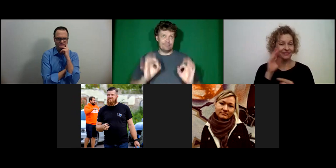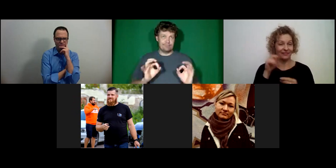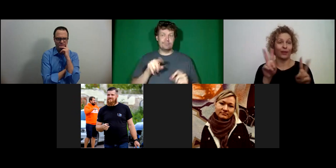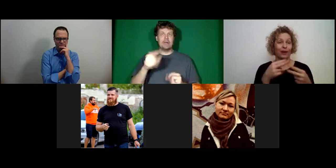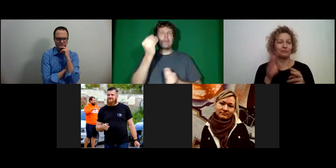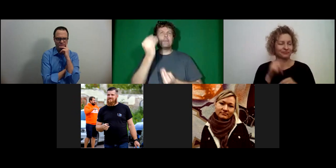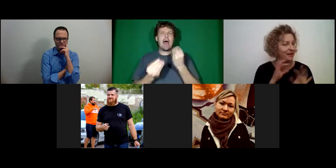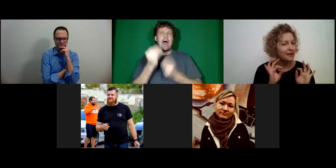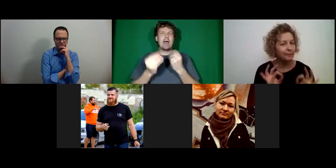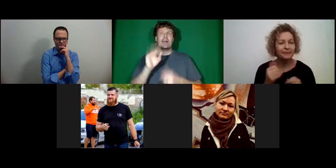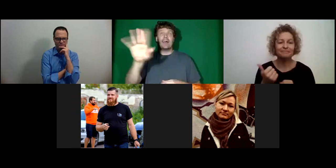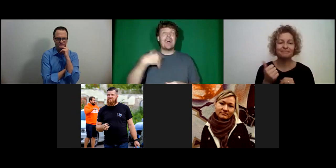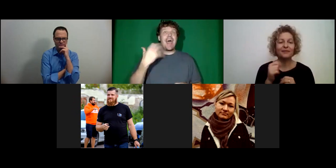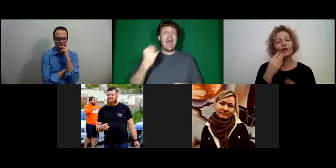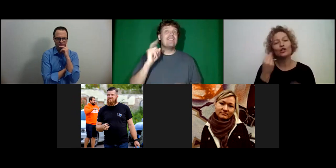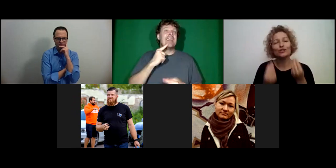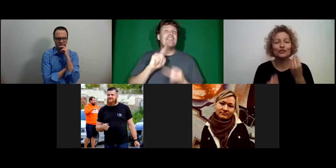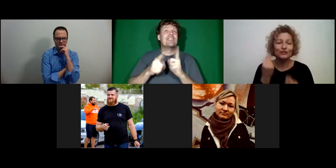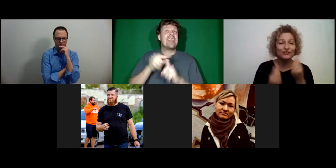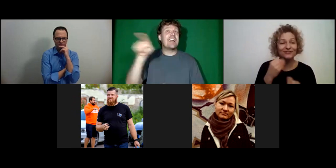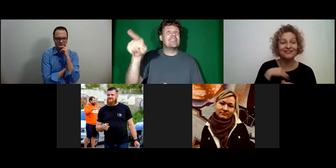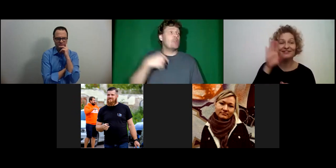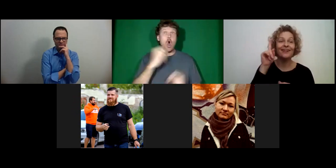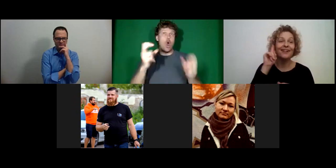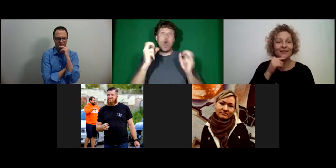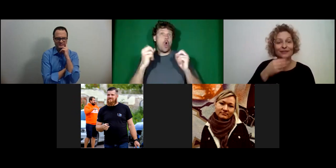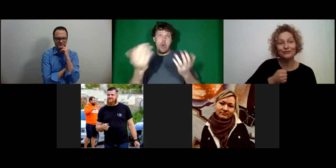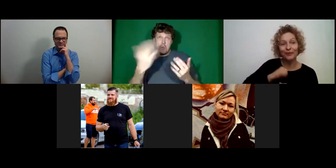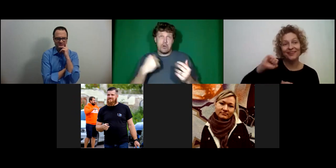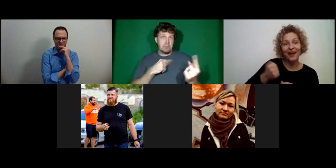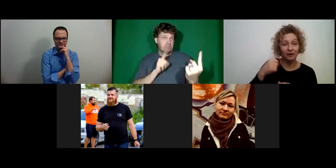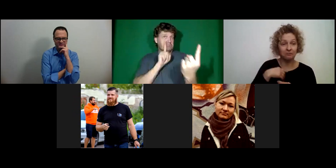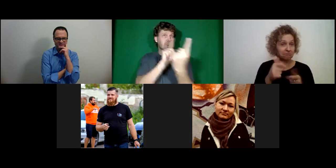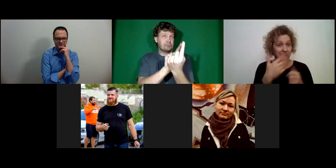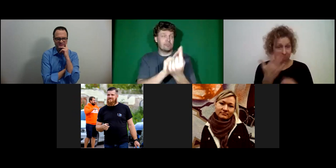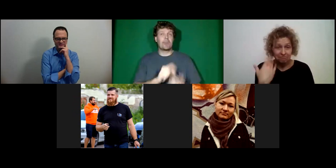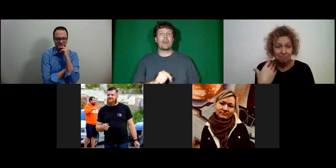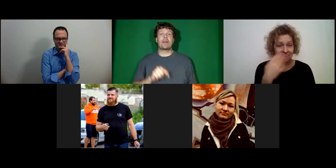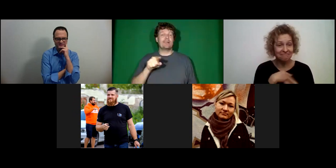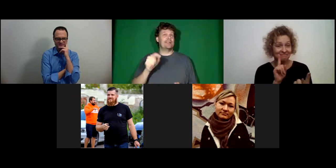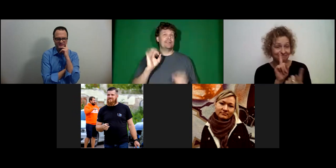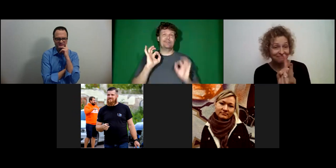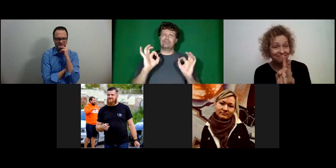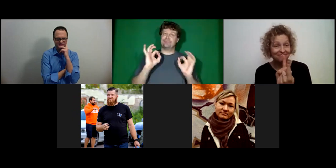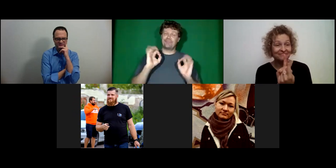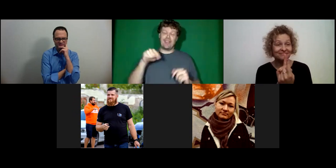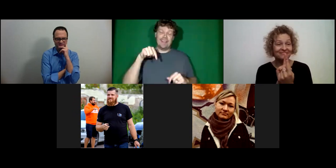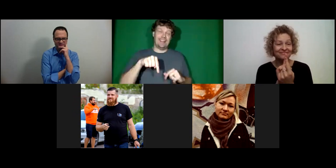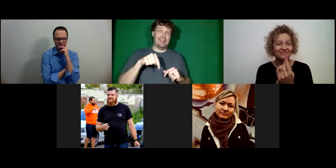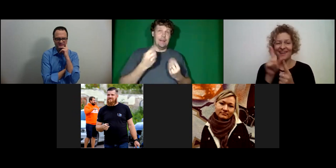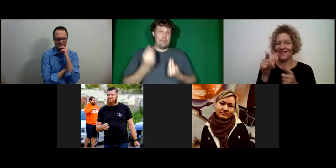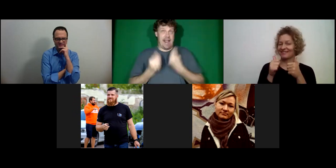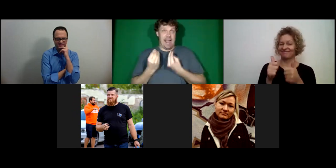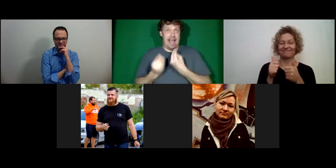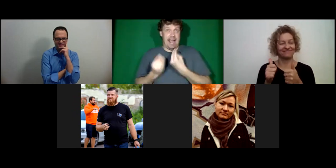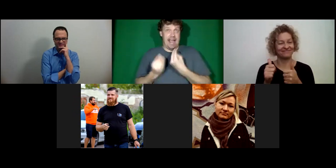I came to Romania and there were some players that said, I have some deaf friends. I have some deaf friends. Come and meet them.